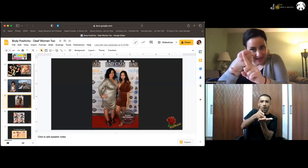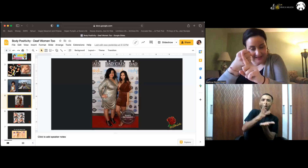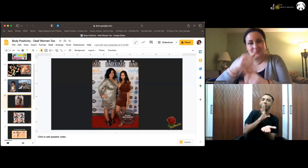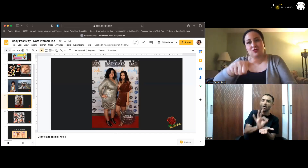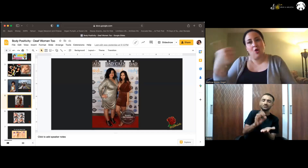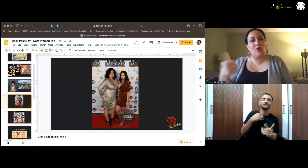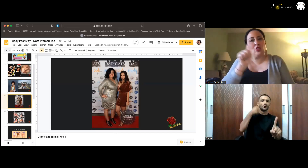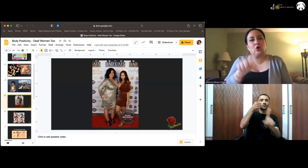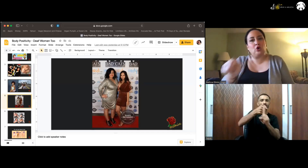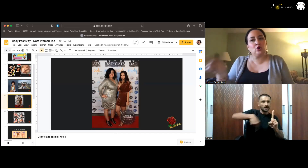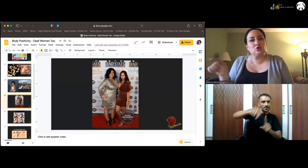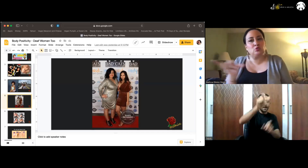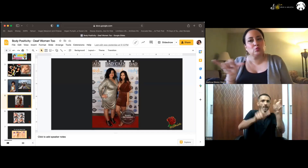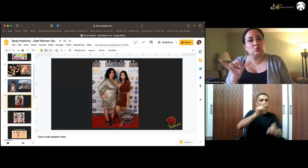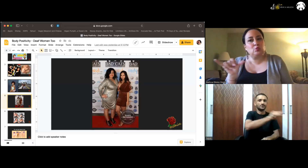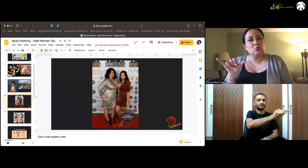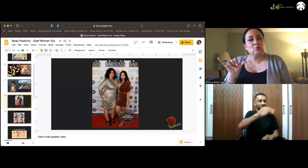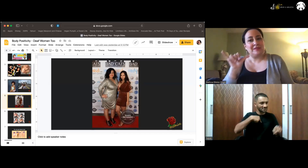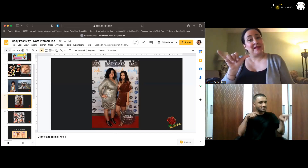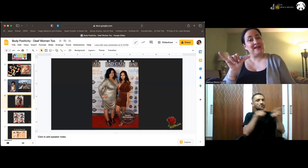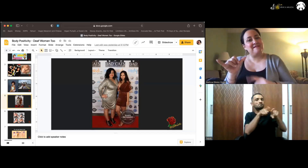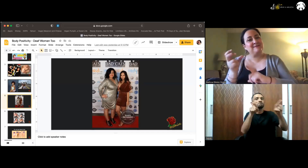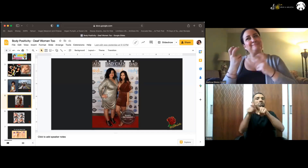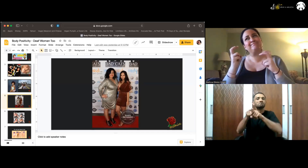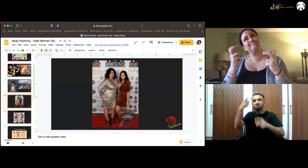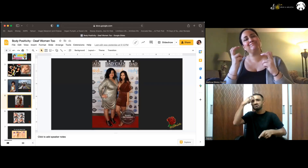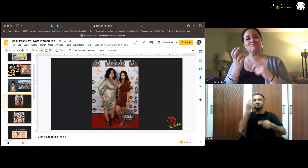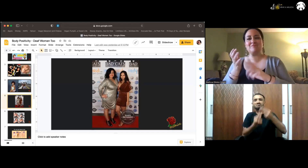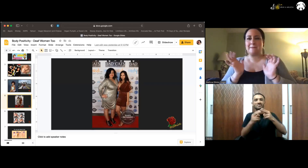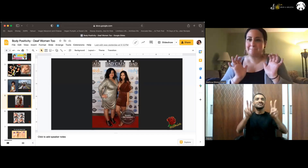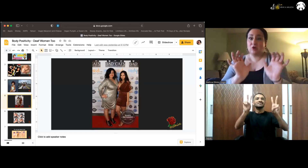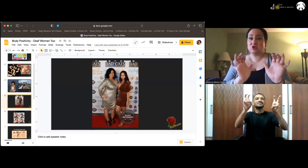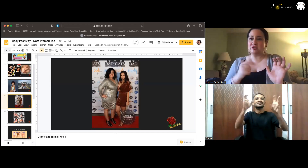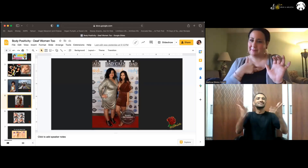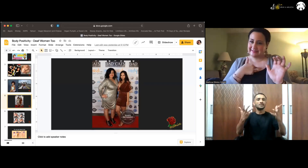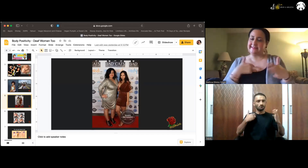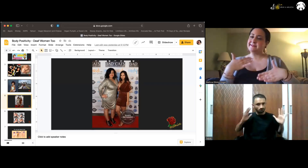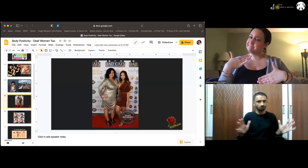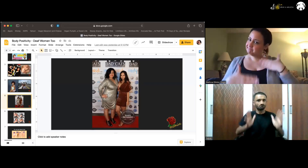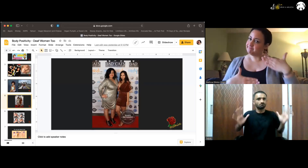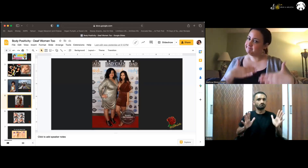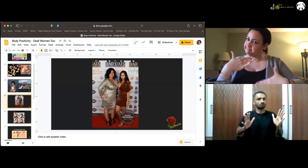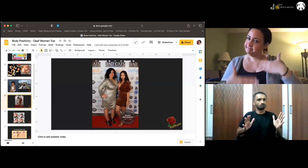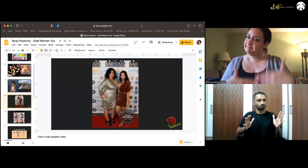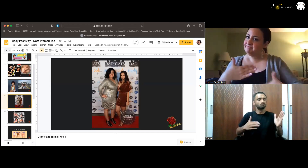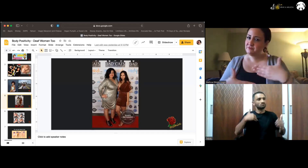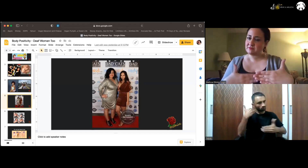that in their terms also they feel that positivity is quite similar, and we don't have that much